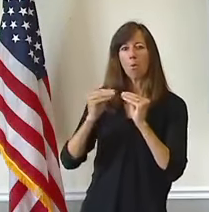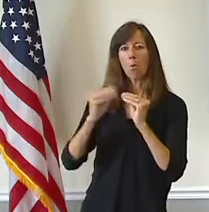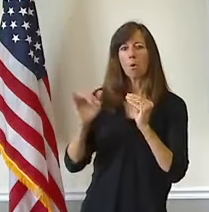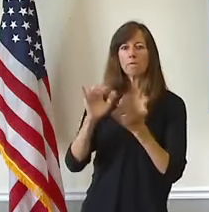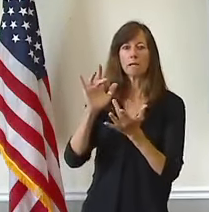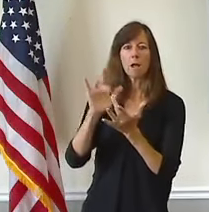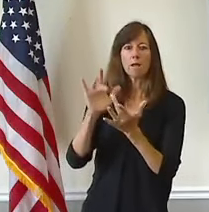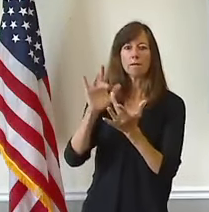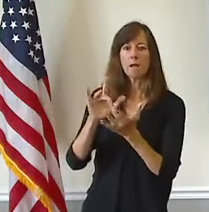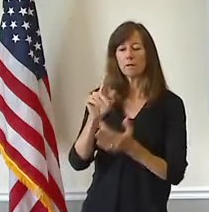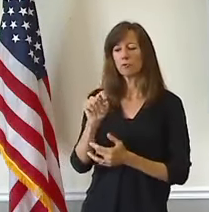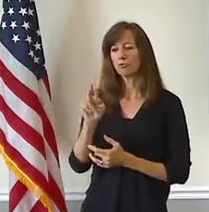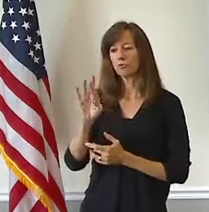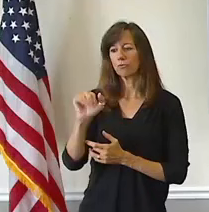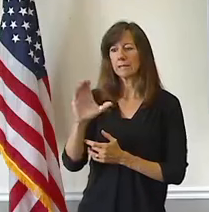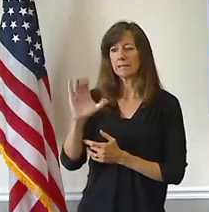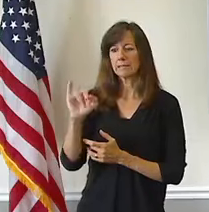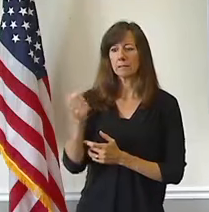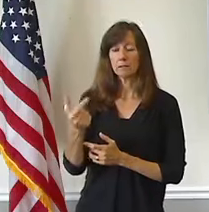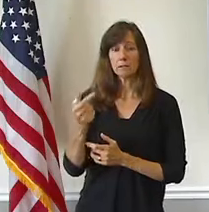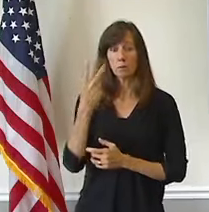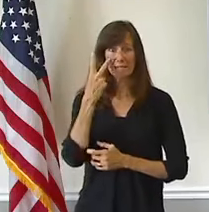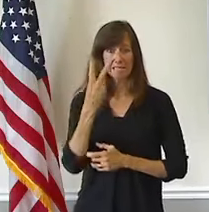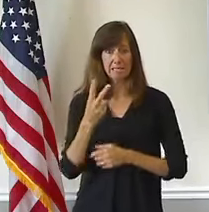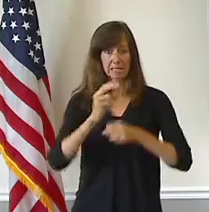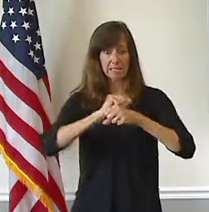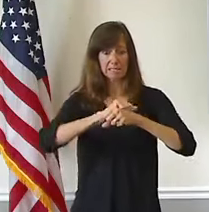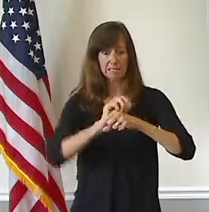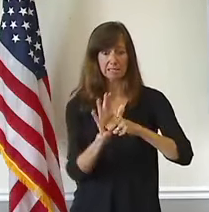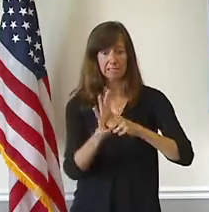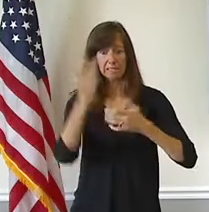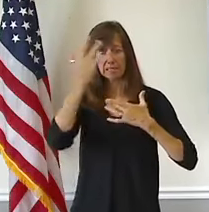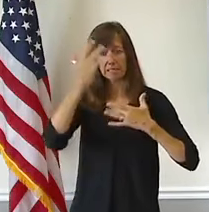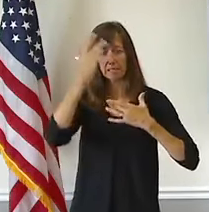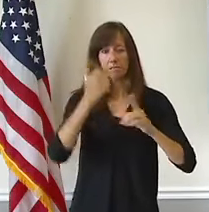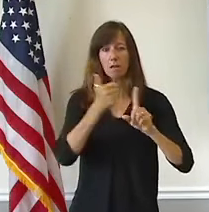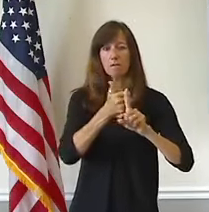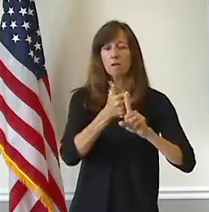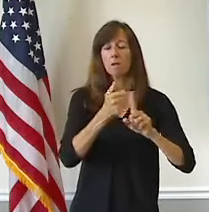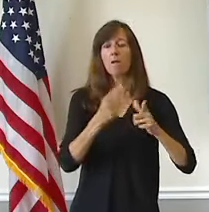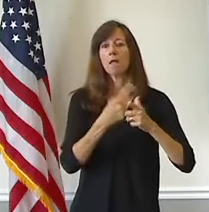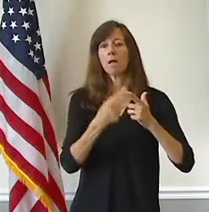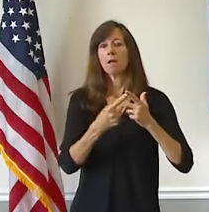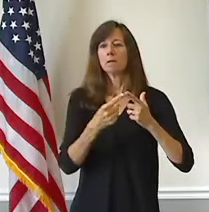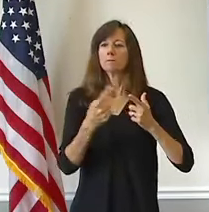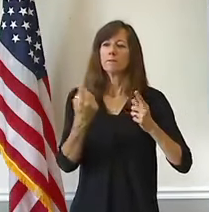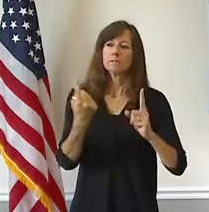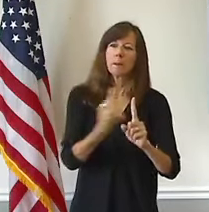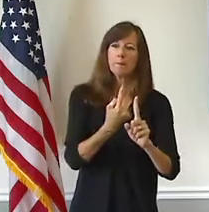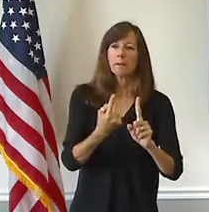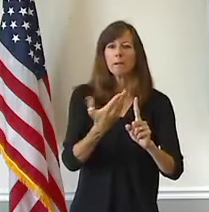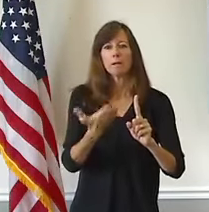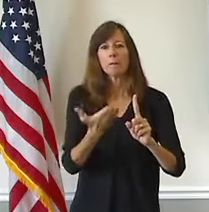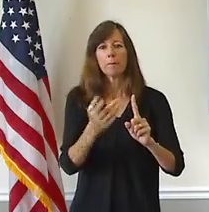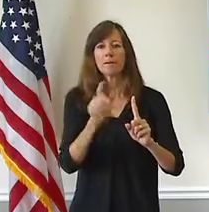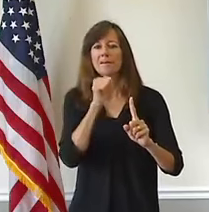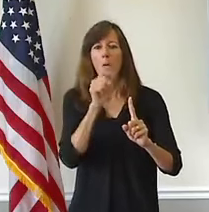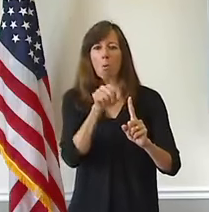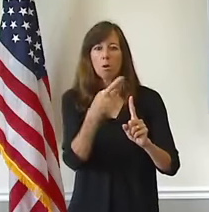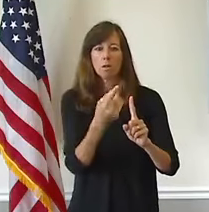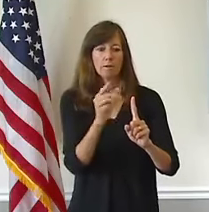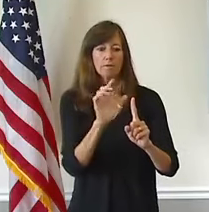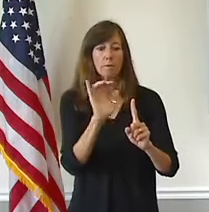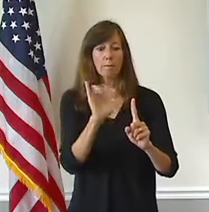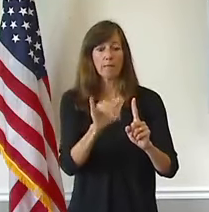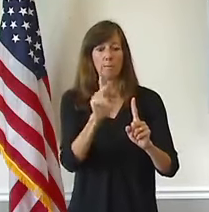of positive cases of disease, and it's usually not just somebody in their home, but somebody that maybe works at a business